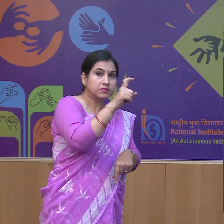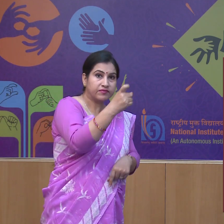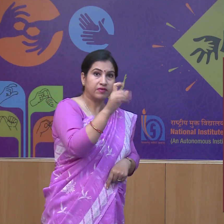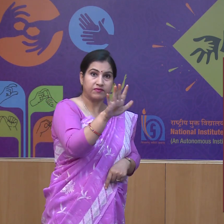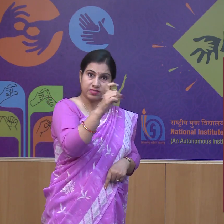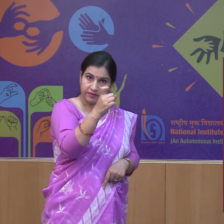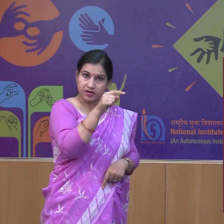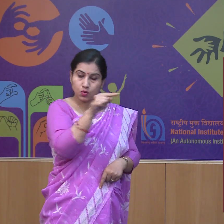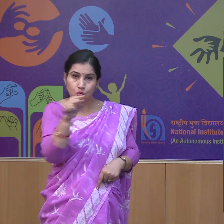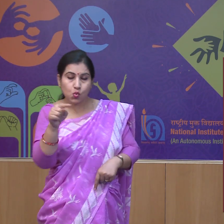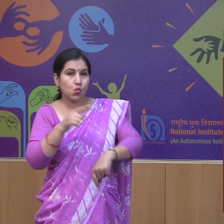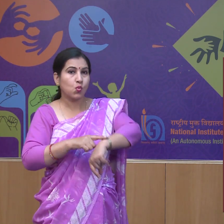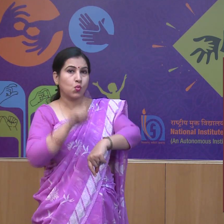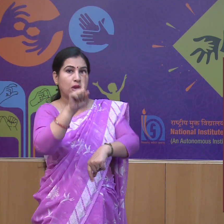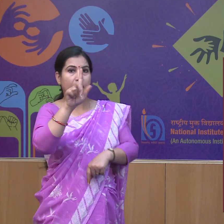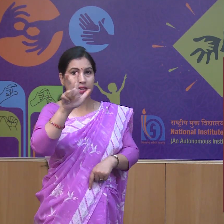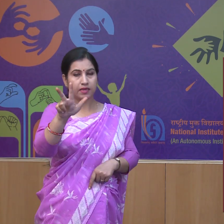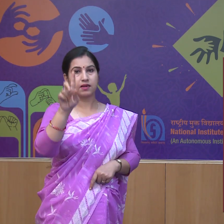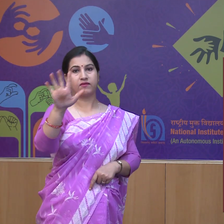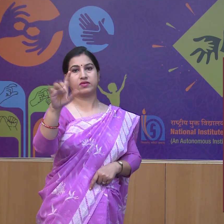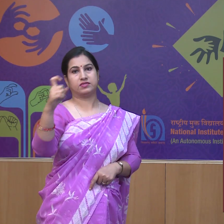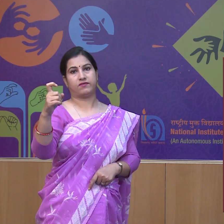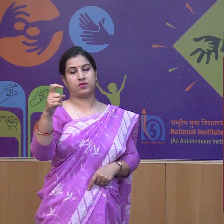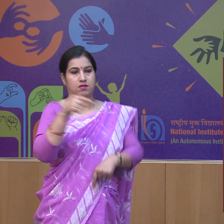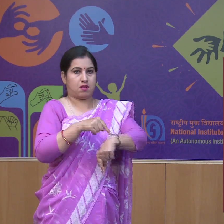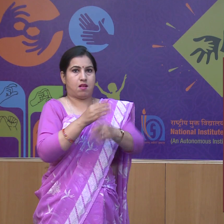1757 to 1857.